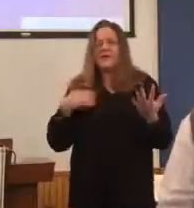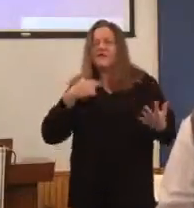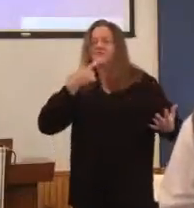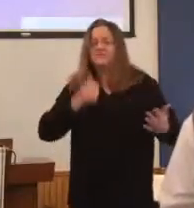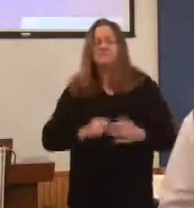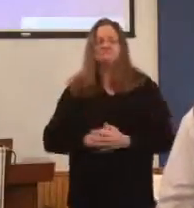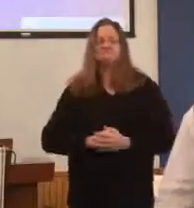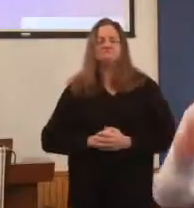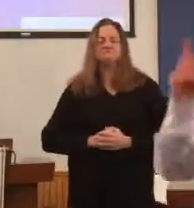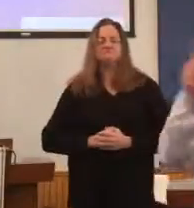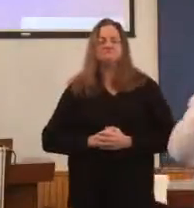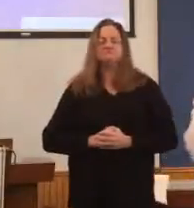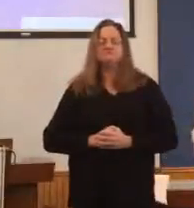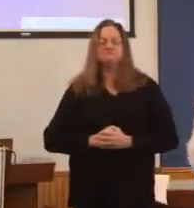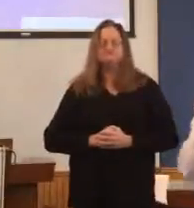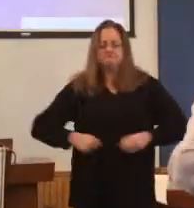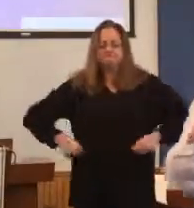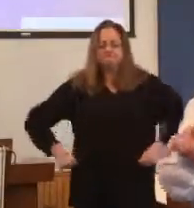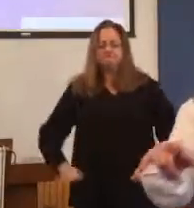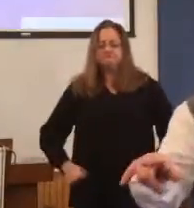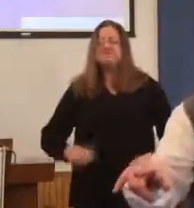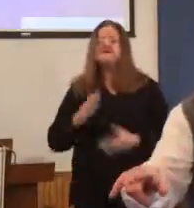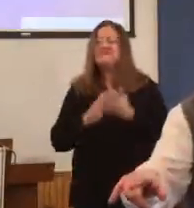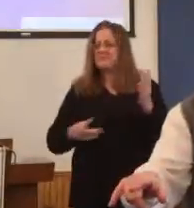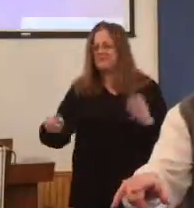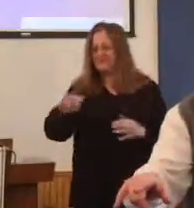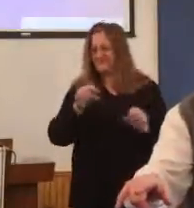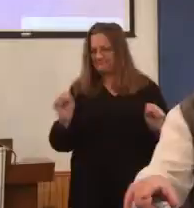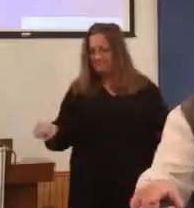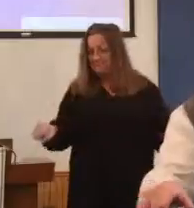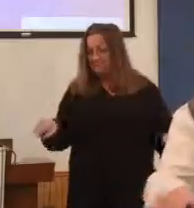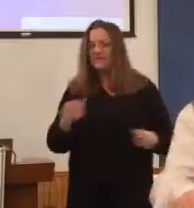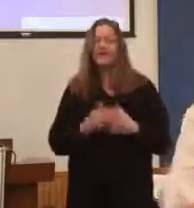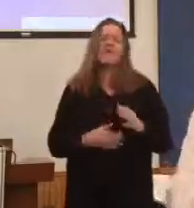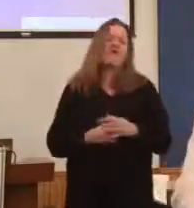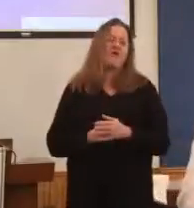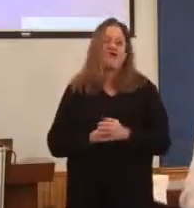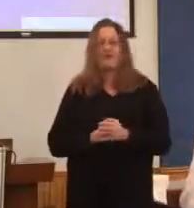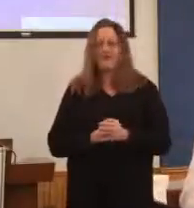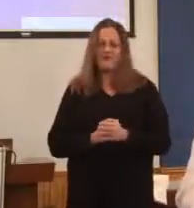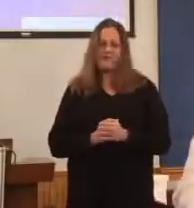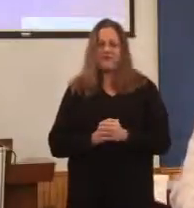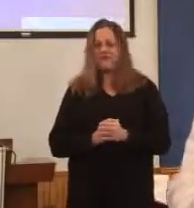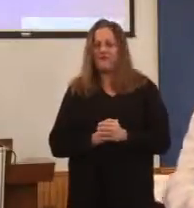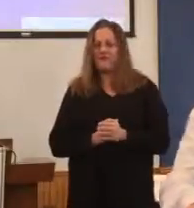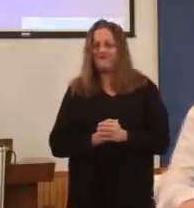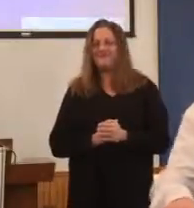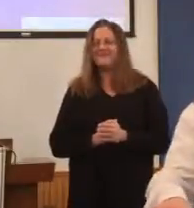lesbian. Some of you guys didn't do that, I know. I am too.